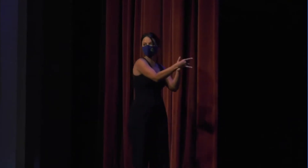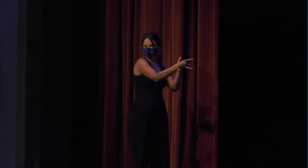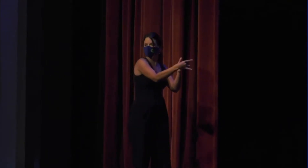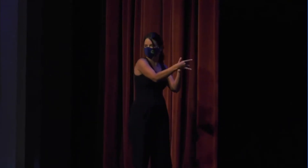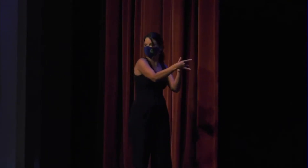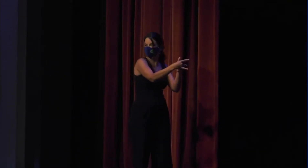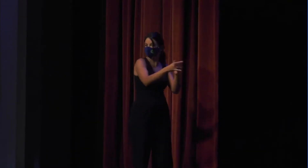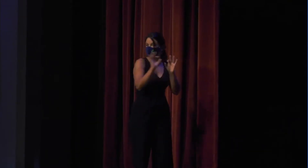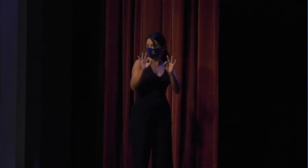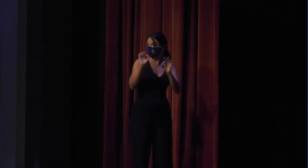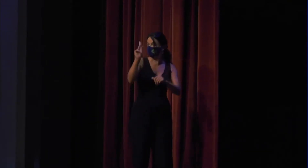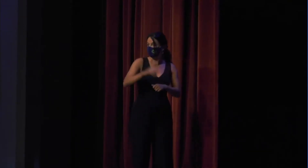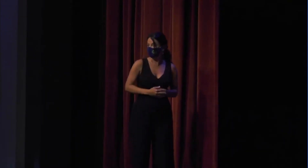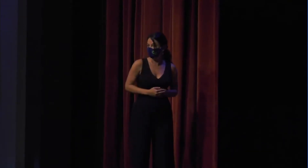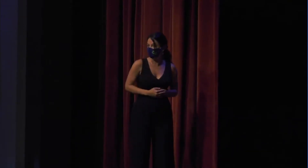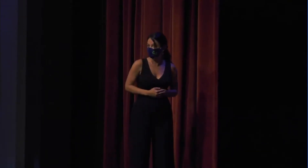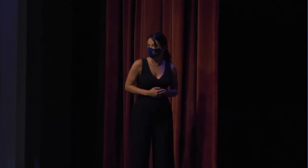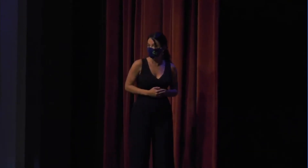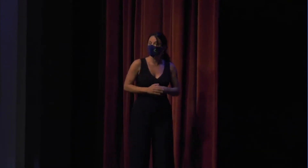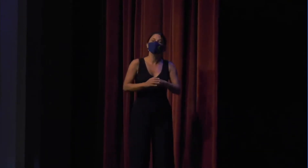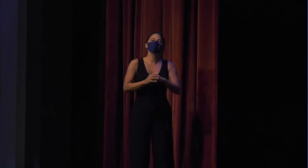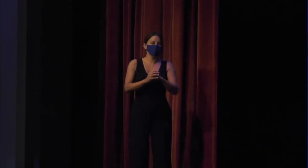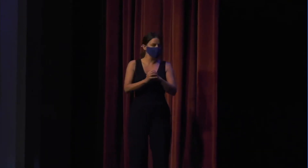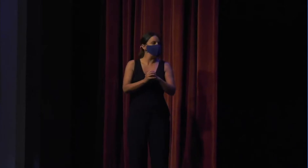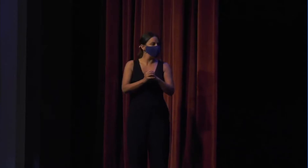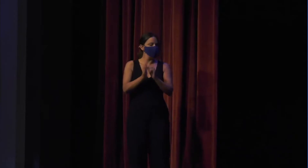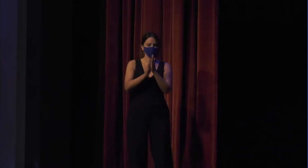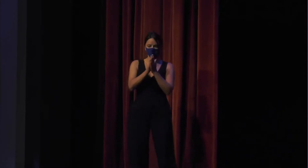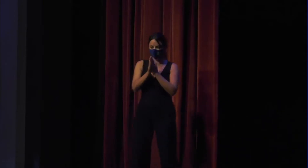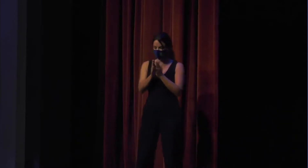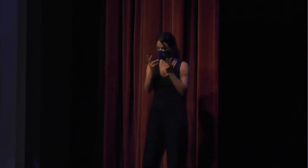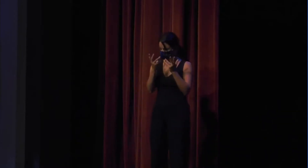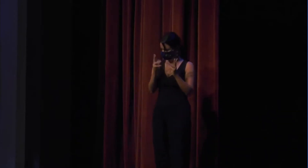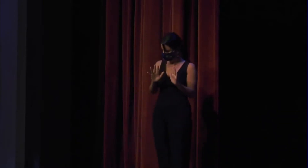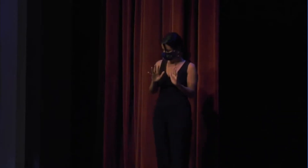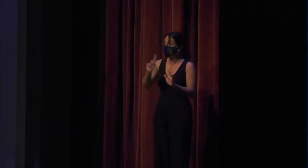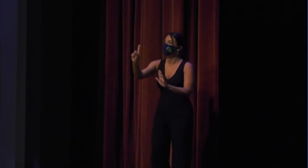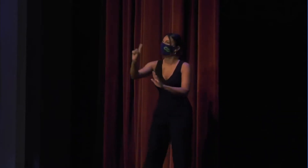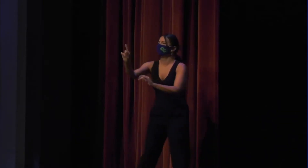Again, the students are going to be leading the rest of the presentations, so